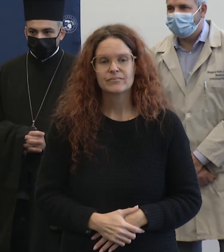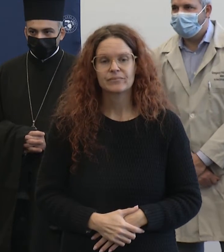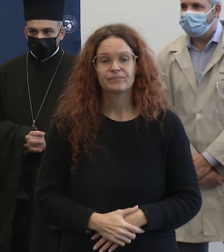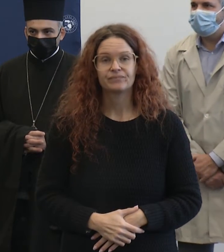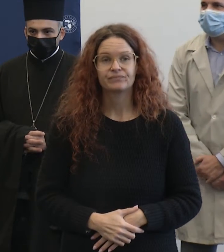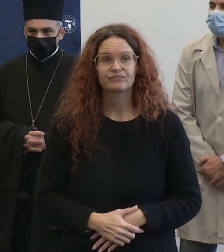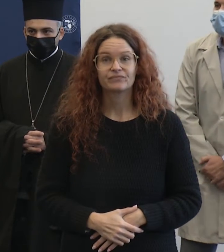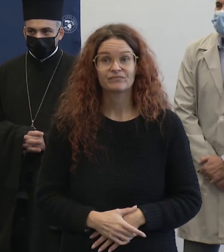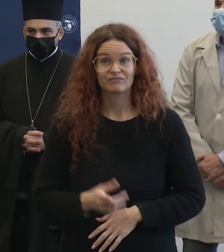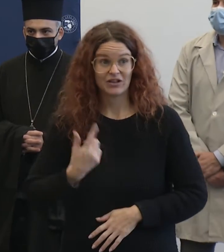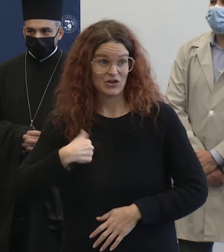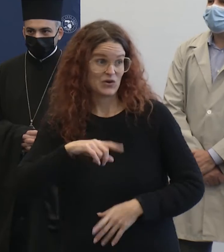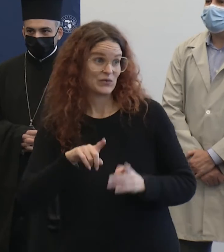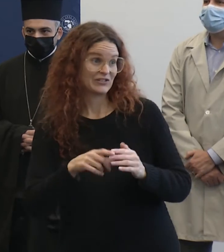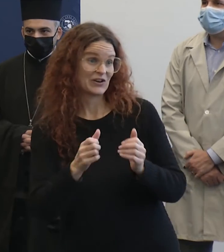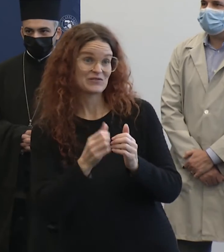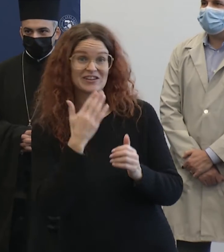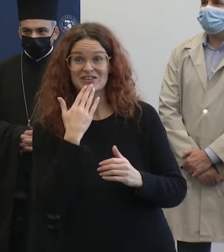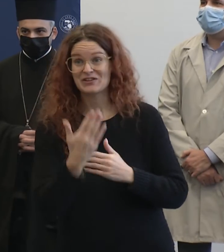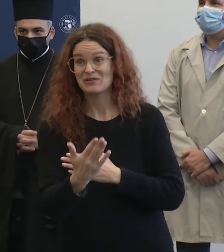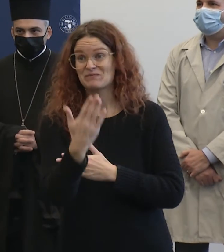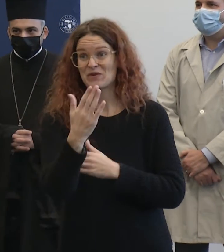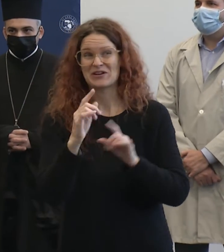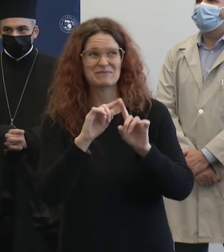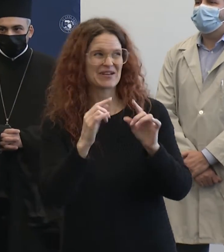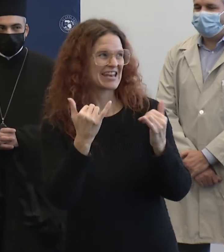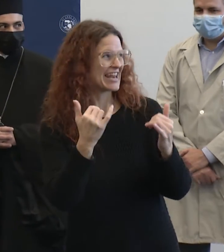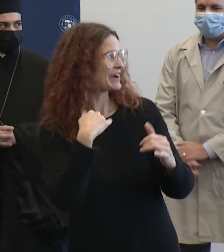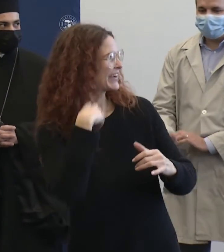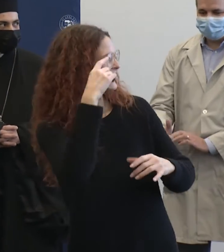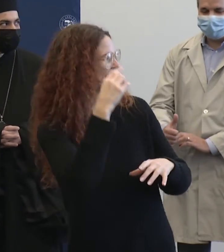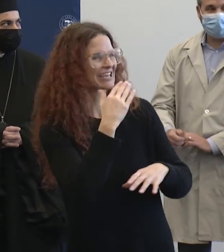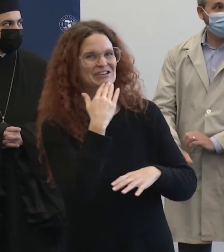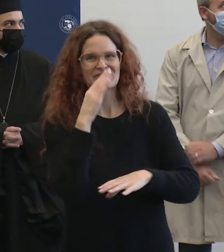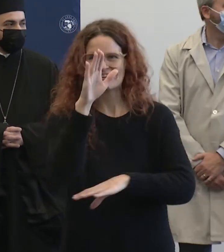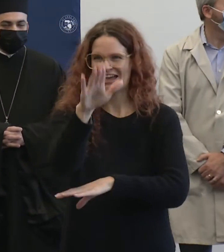So I like that we started good morning. I think now it might be time to say good afternoon.